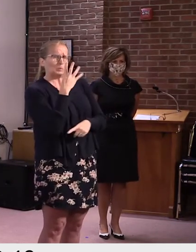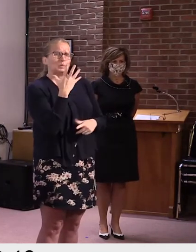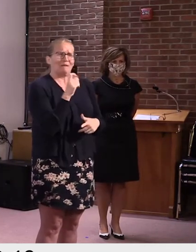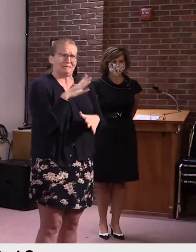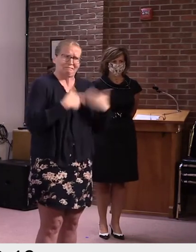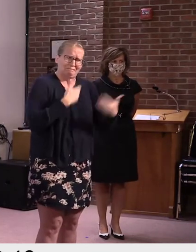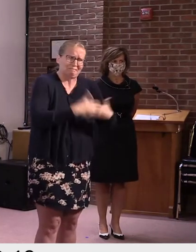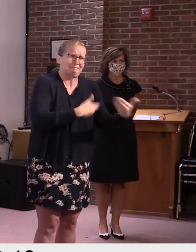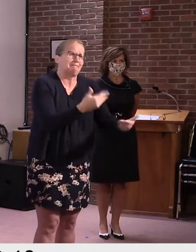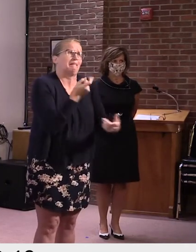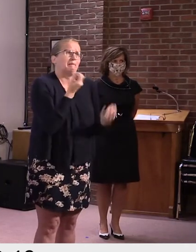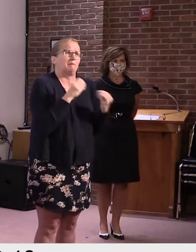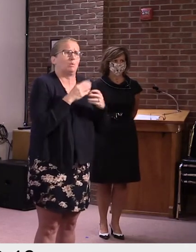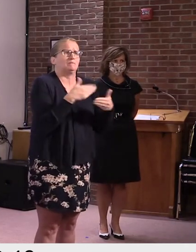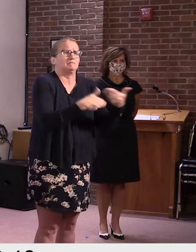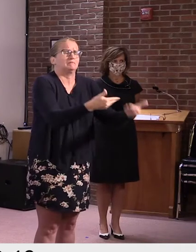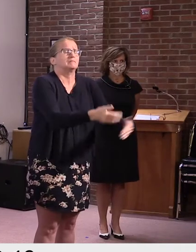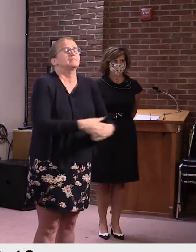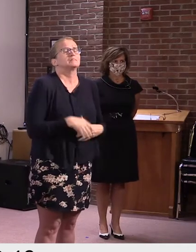AP.